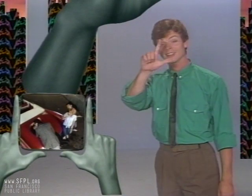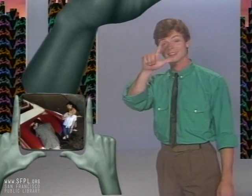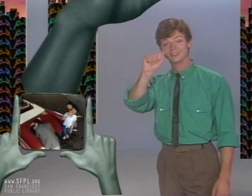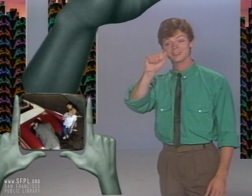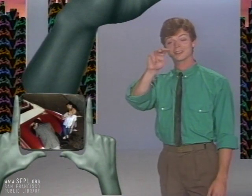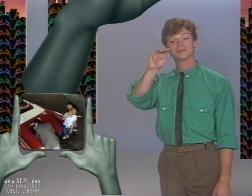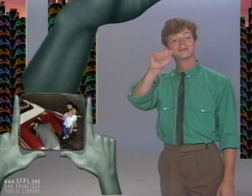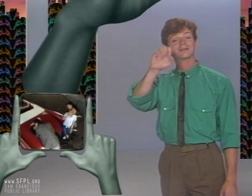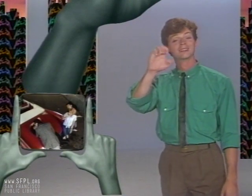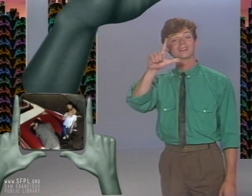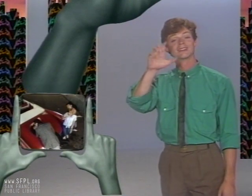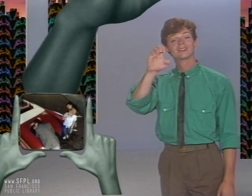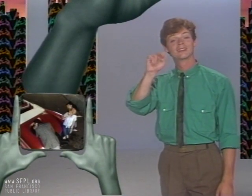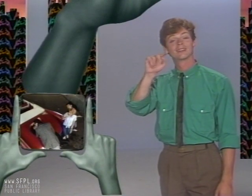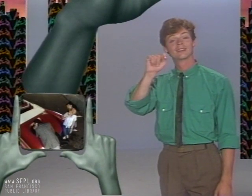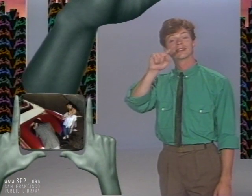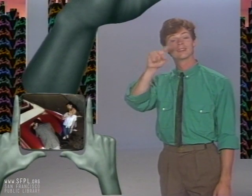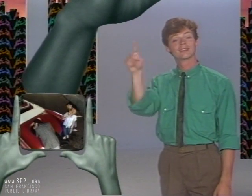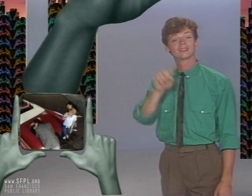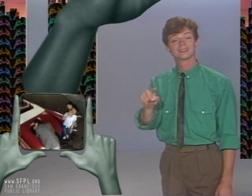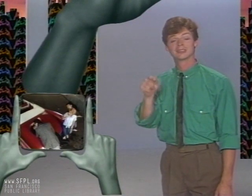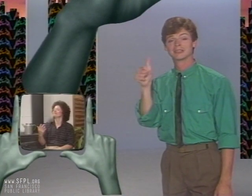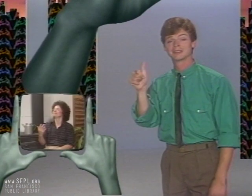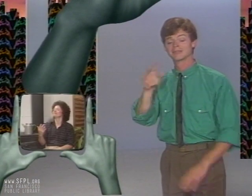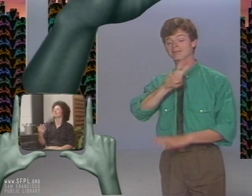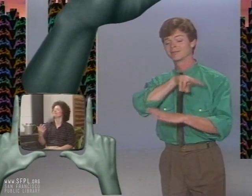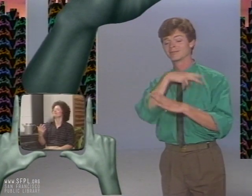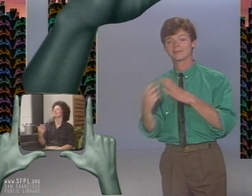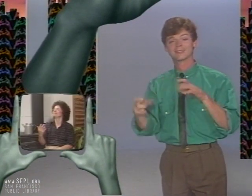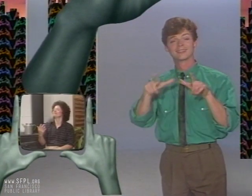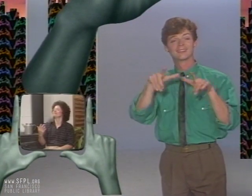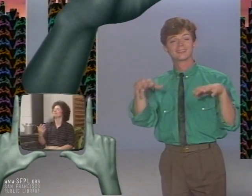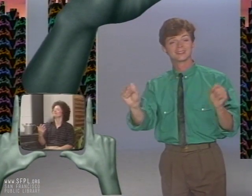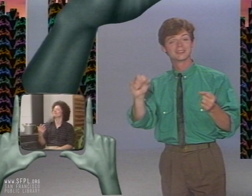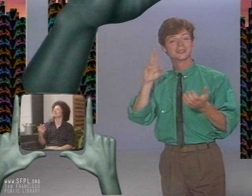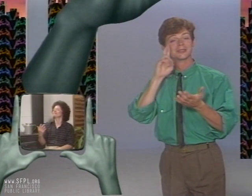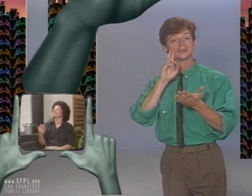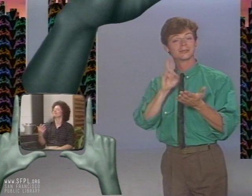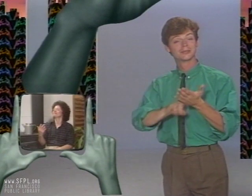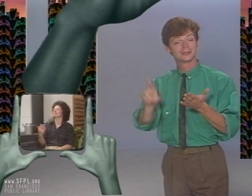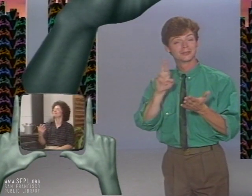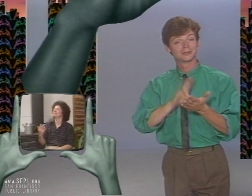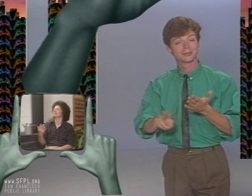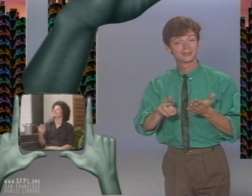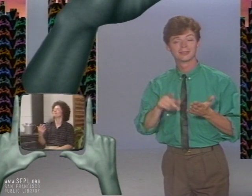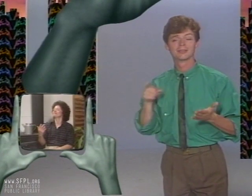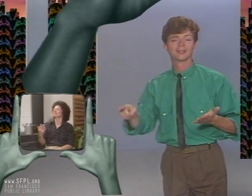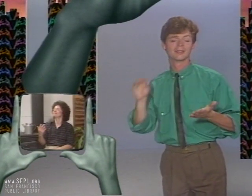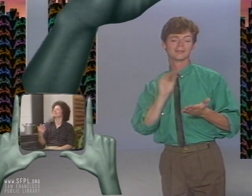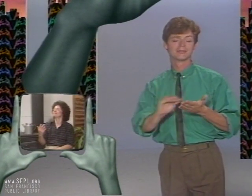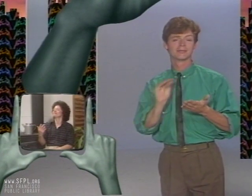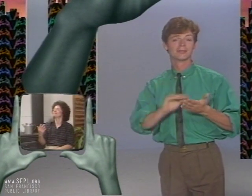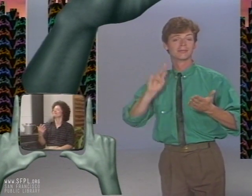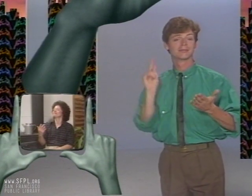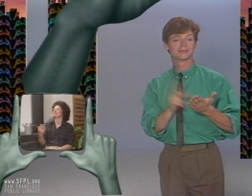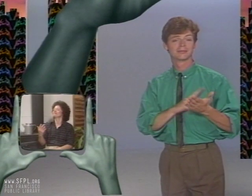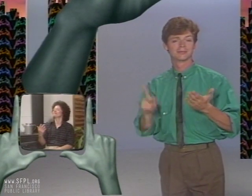Ella Mae Lentz is another ASL linguistic researcher, but also a poet who deals with language in her works. In the following interview, she